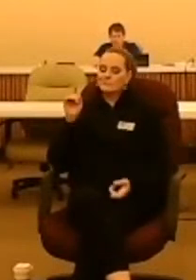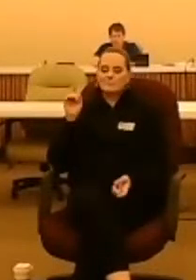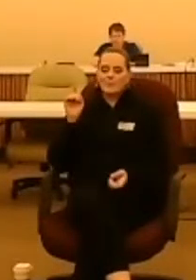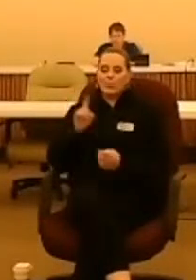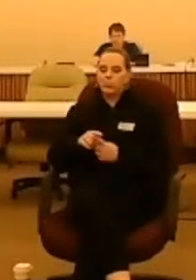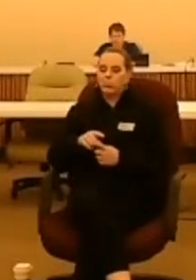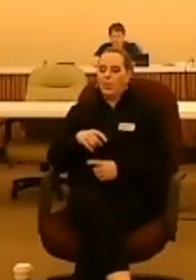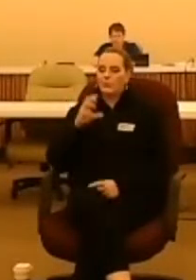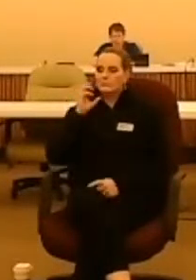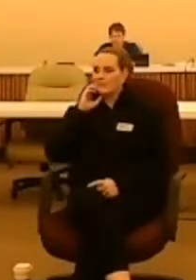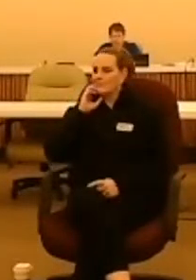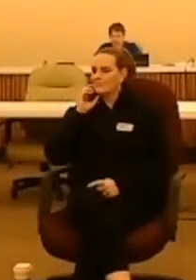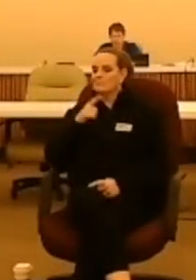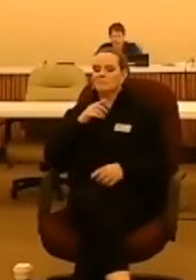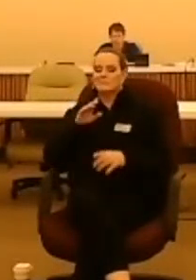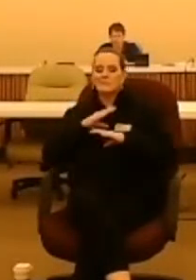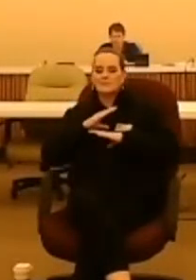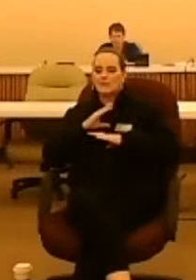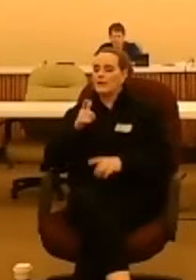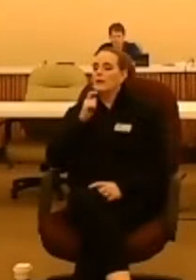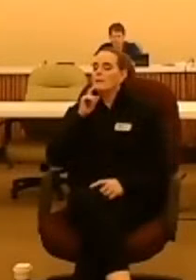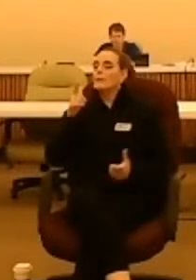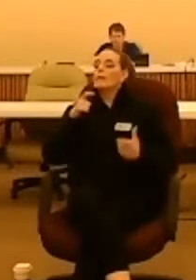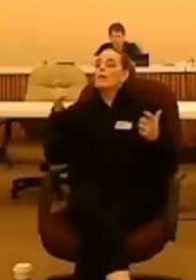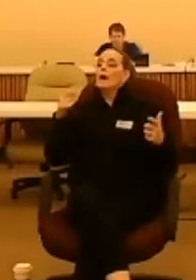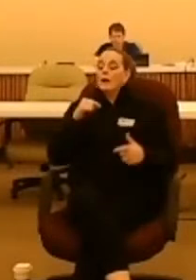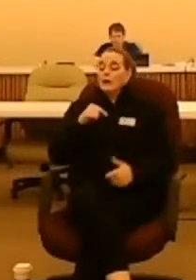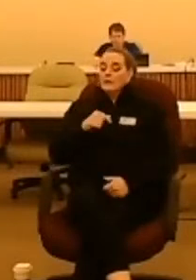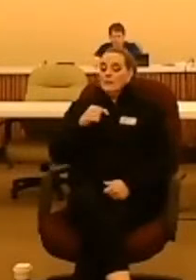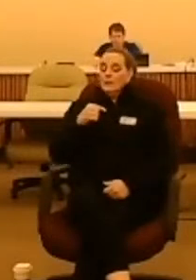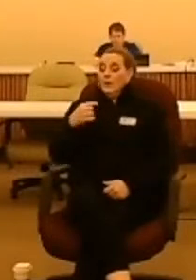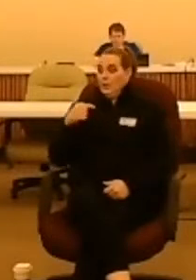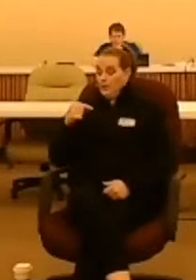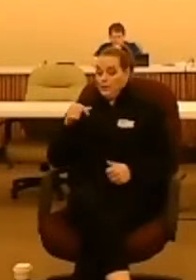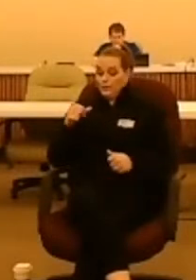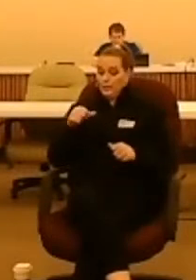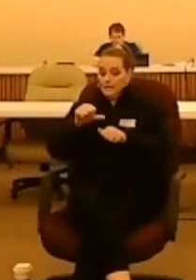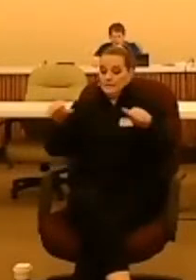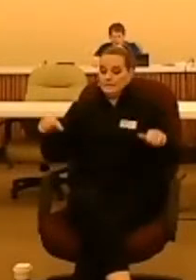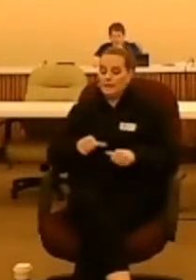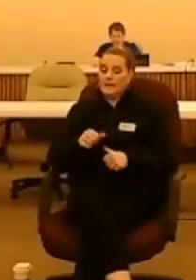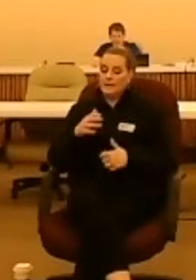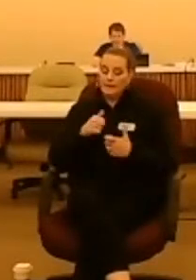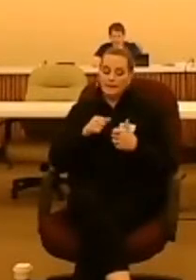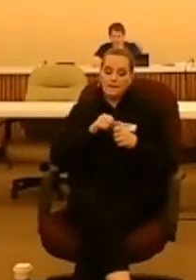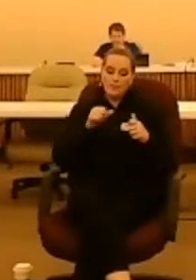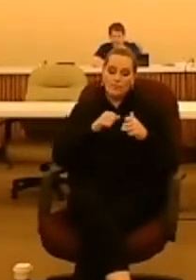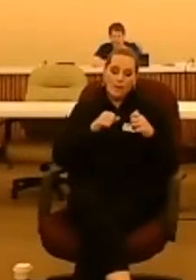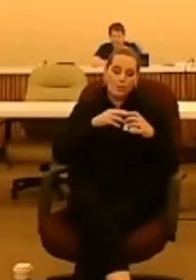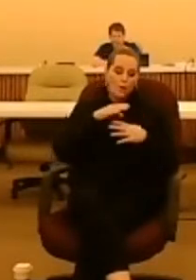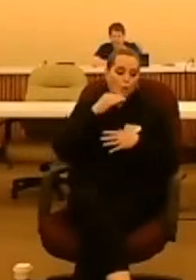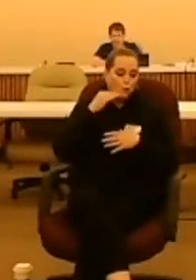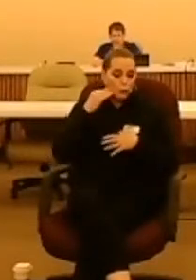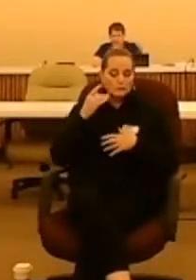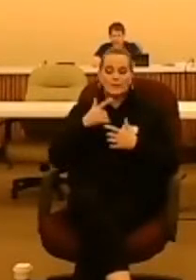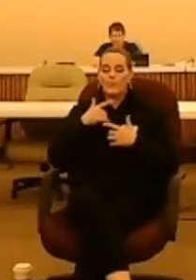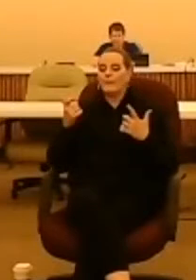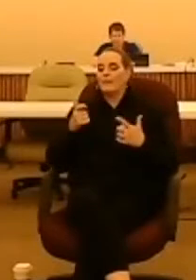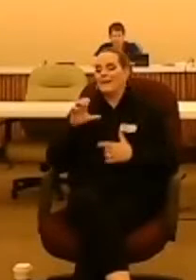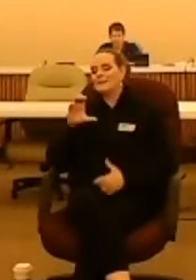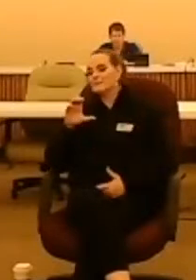that. They wanted to have a lot of green space in and around the homes. They've met that. they wanted a lot of